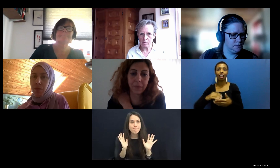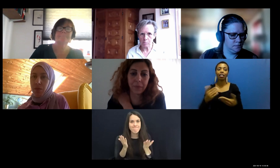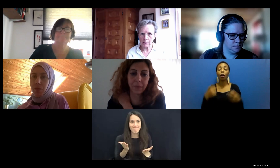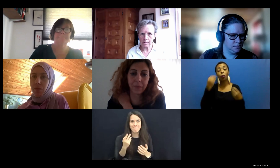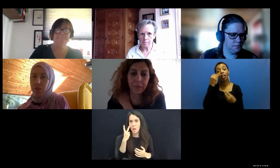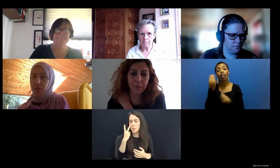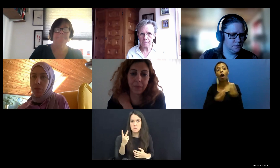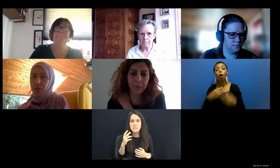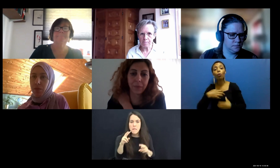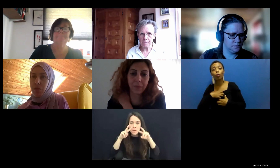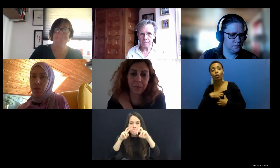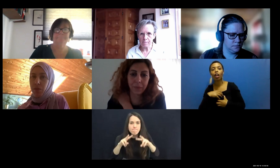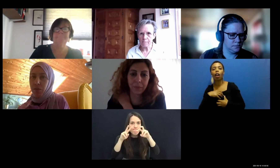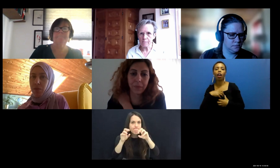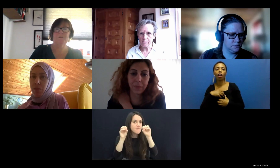in that respect.